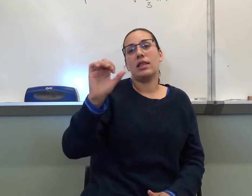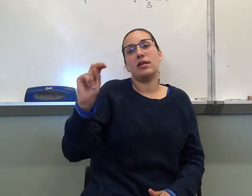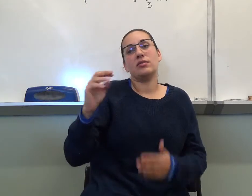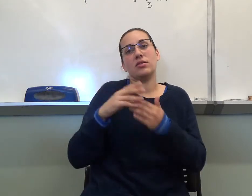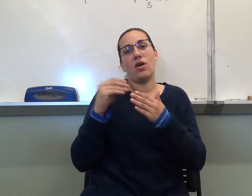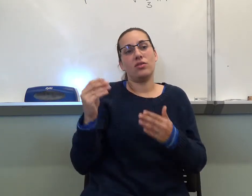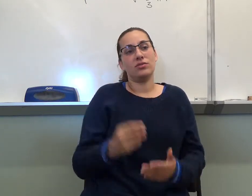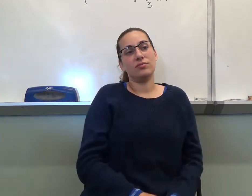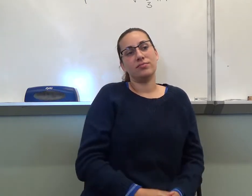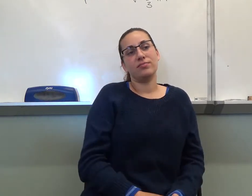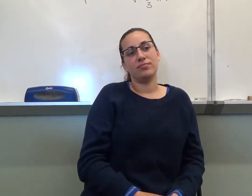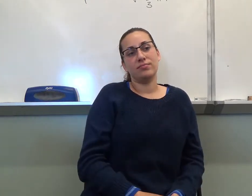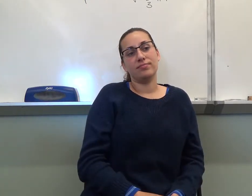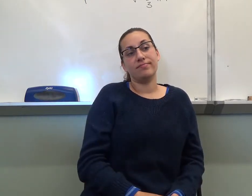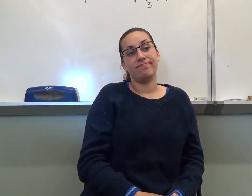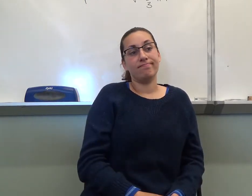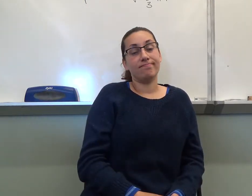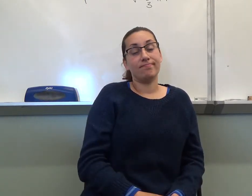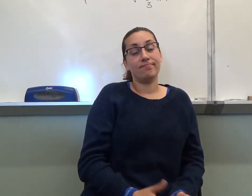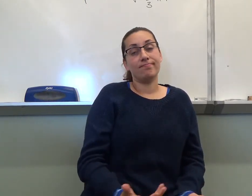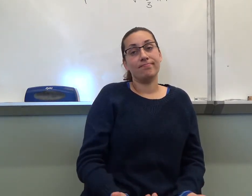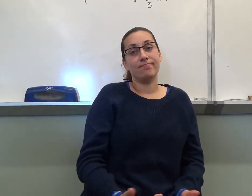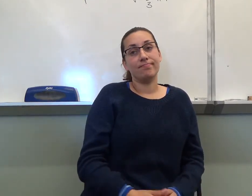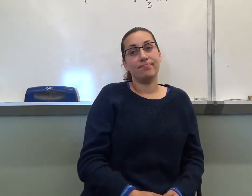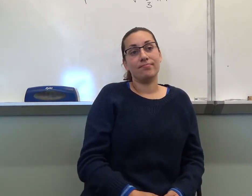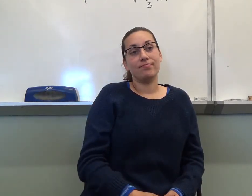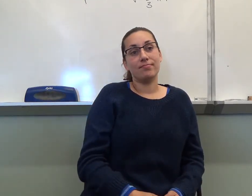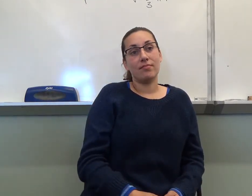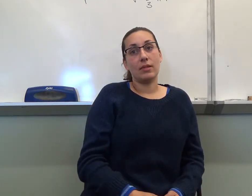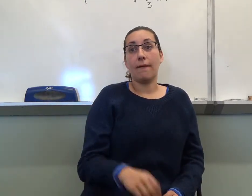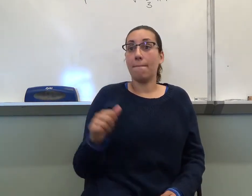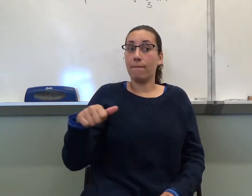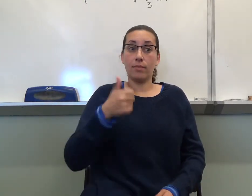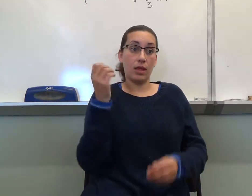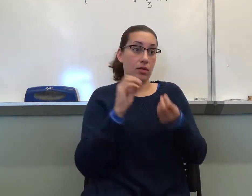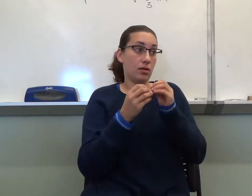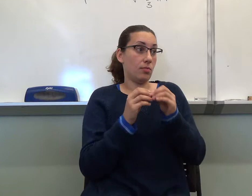Yeah. So you gotta do it. Any others in here?